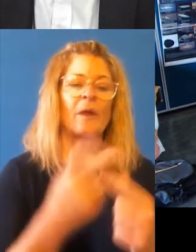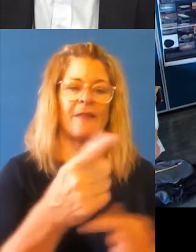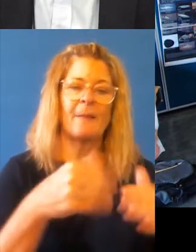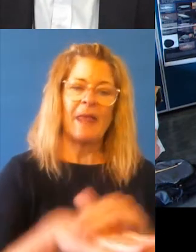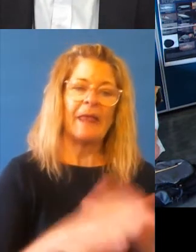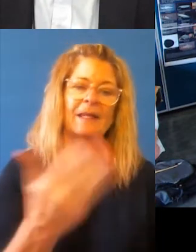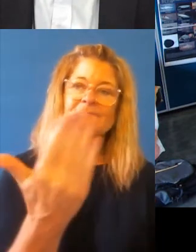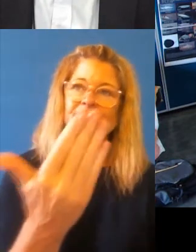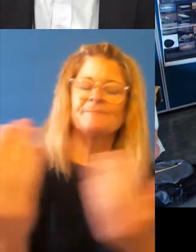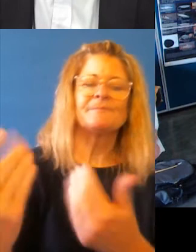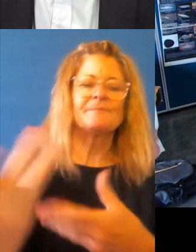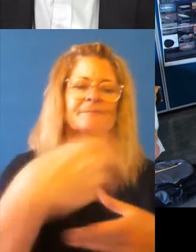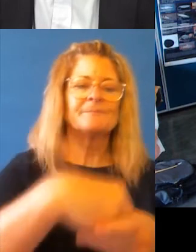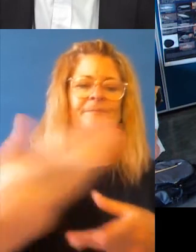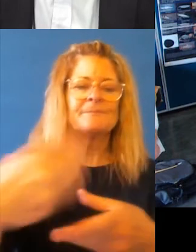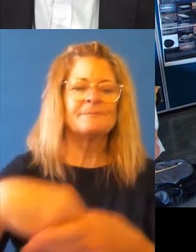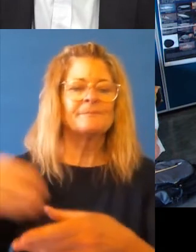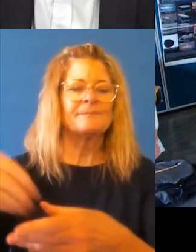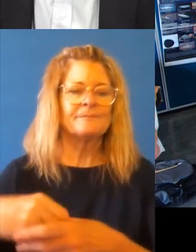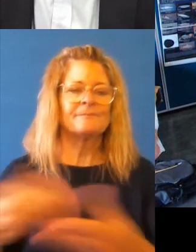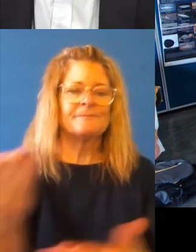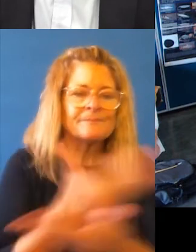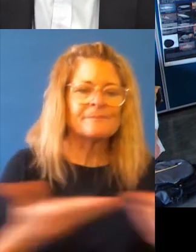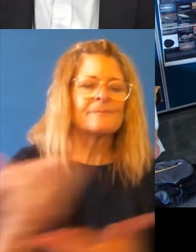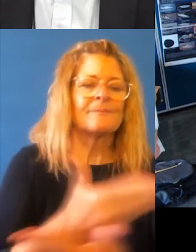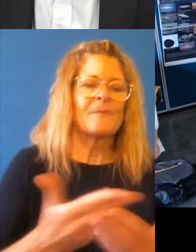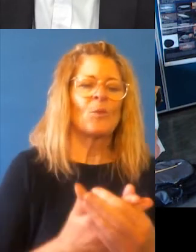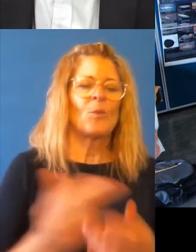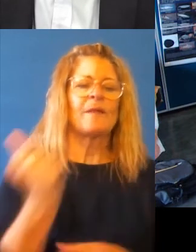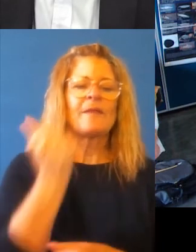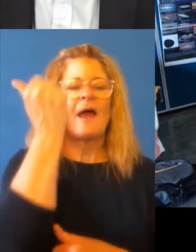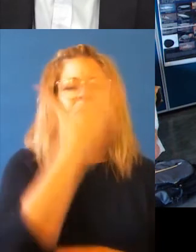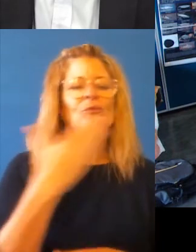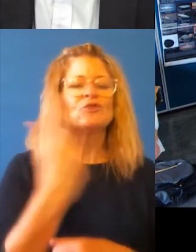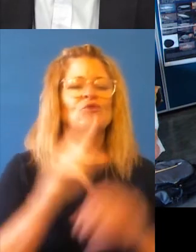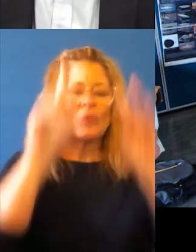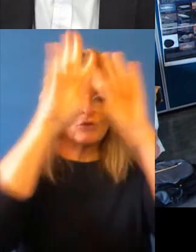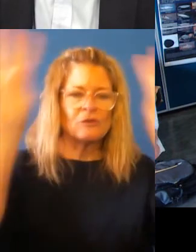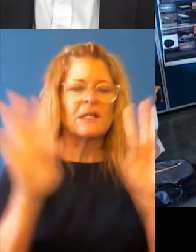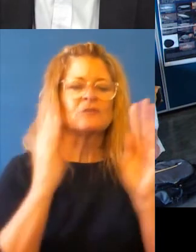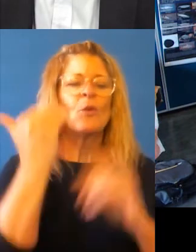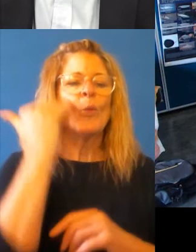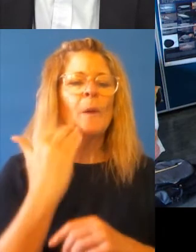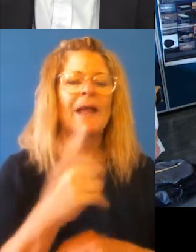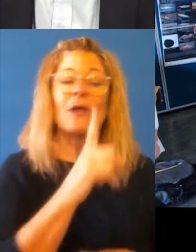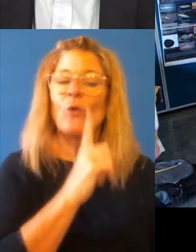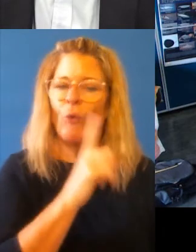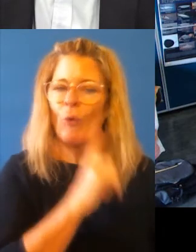engagement with Aboriginal and Torres Strait Islander women and girls, and as part of my role,